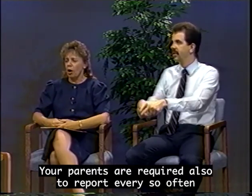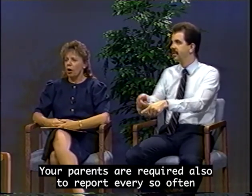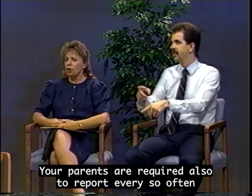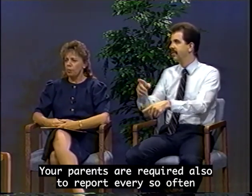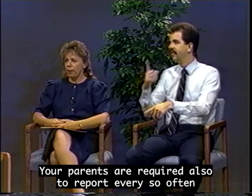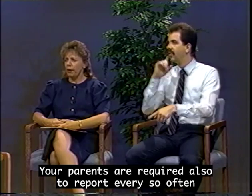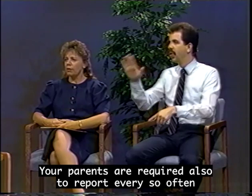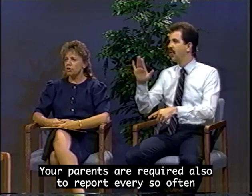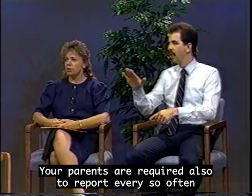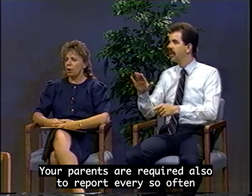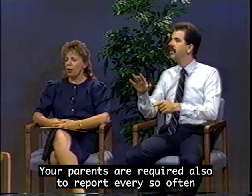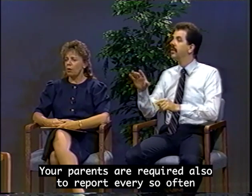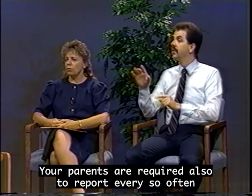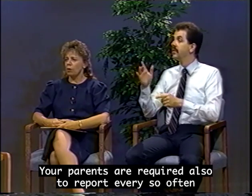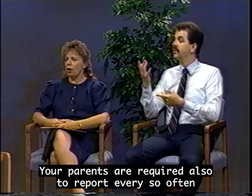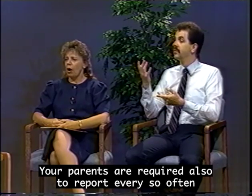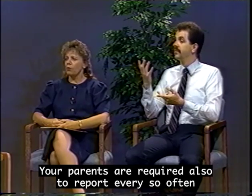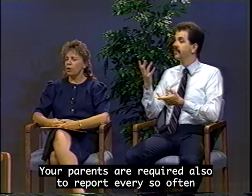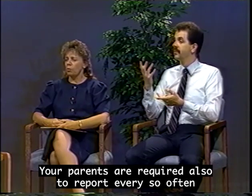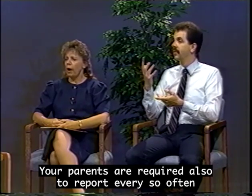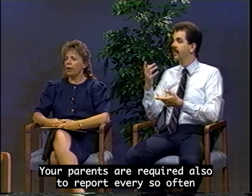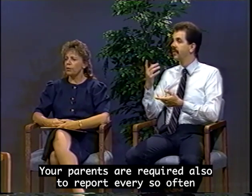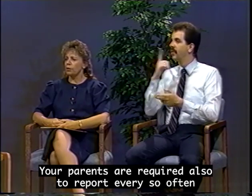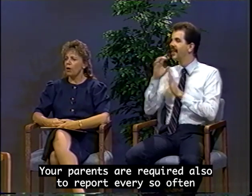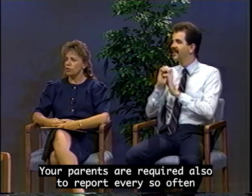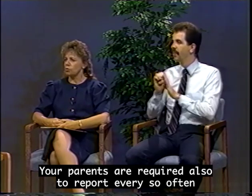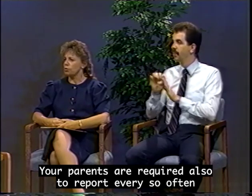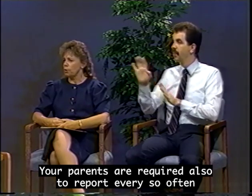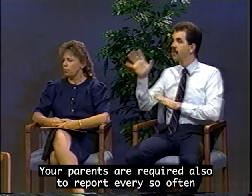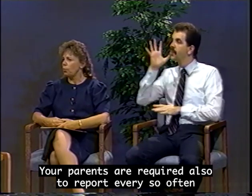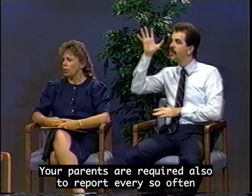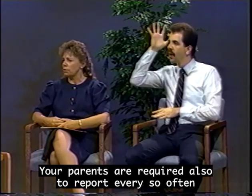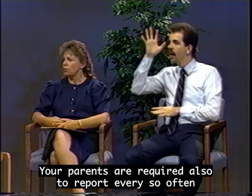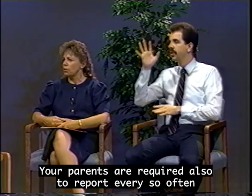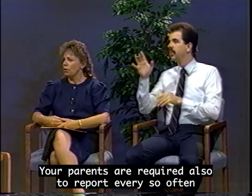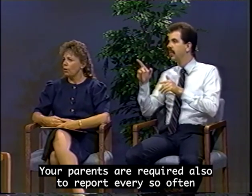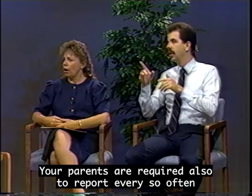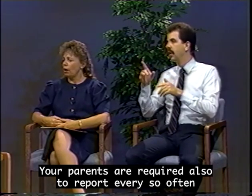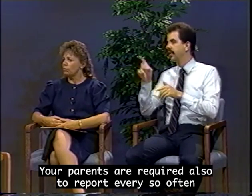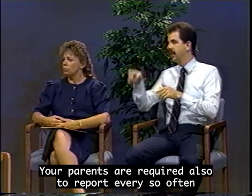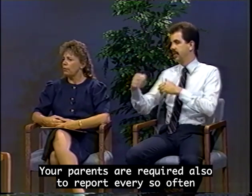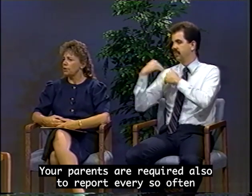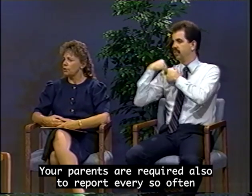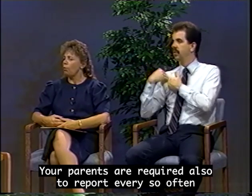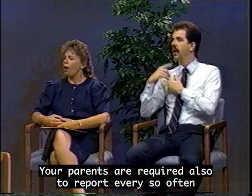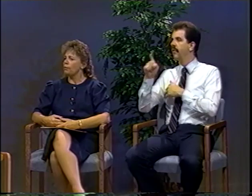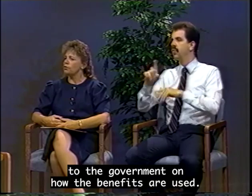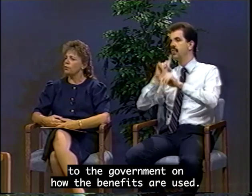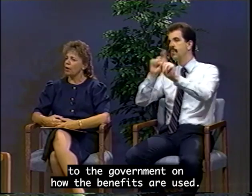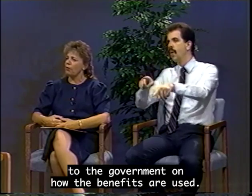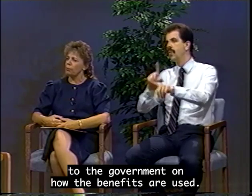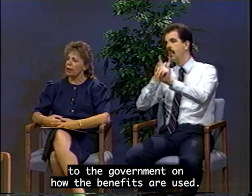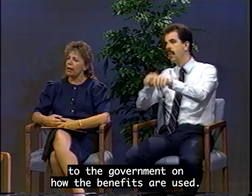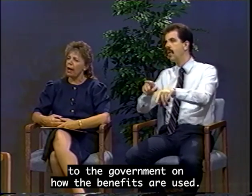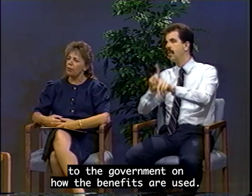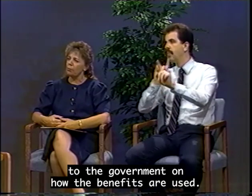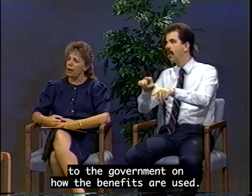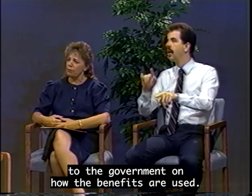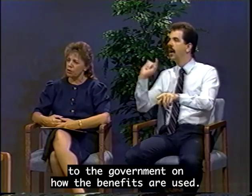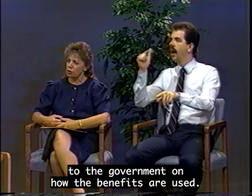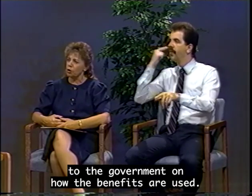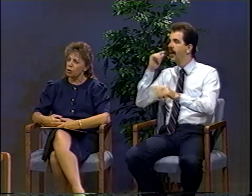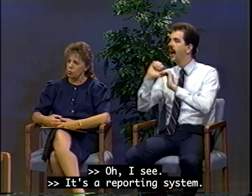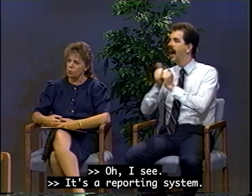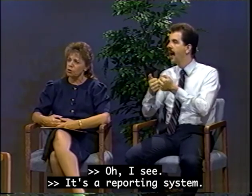benefit. Your parents are required also to report every so often to the government on how